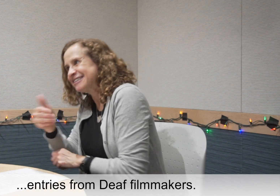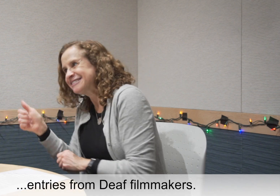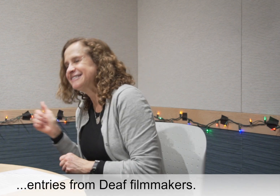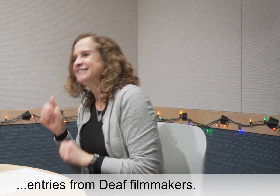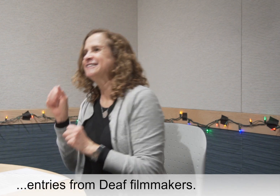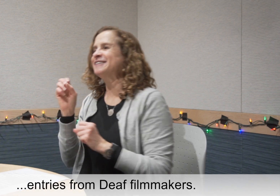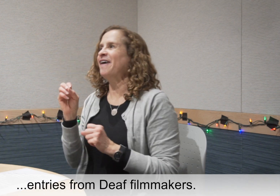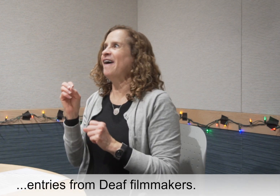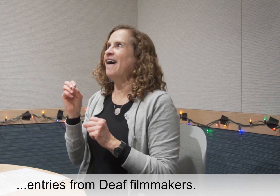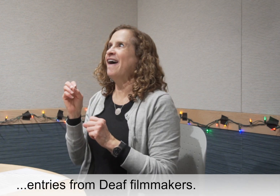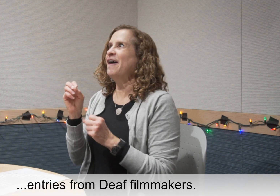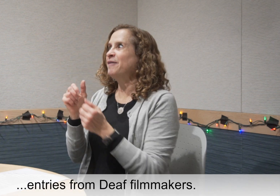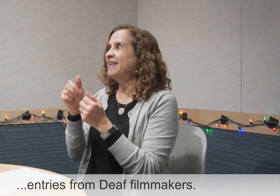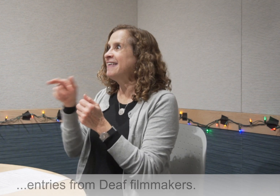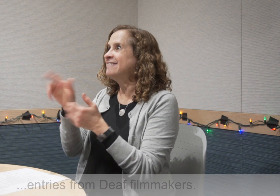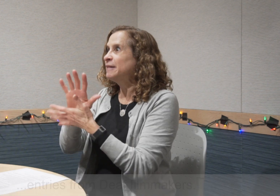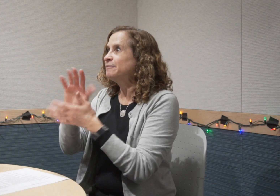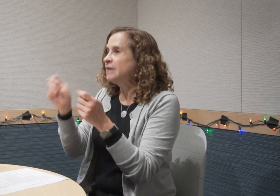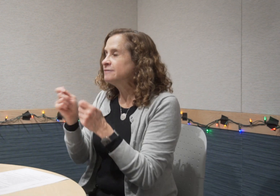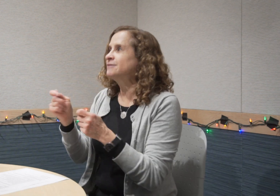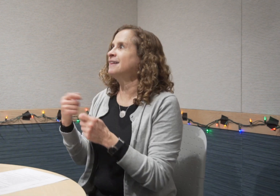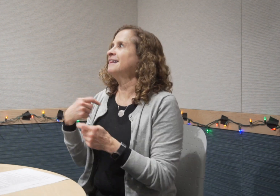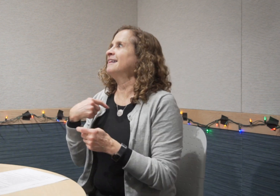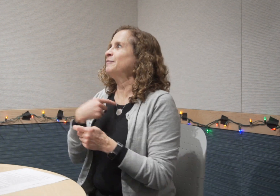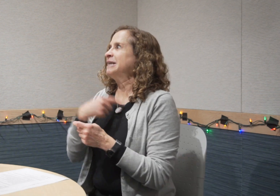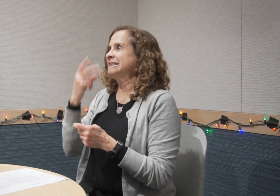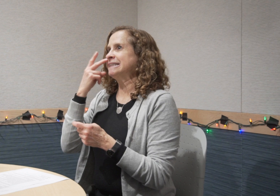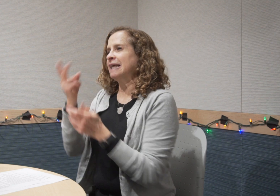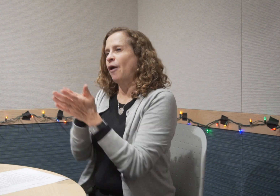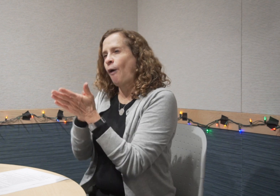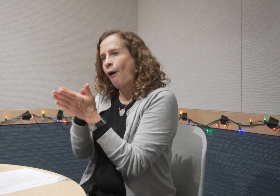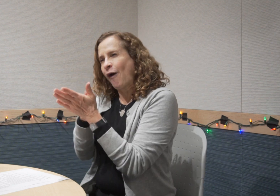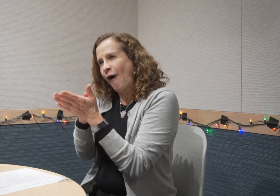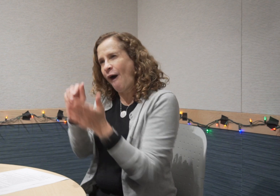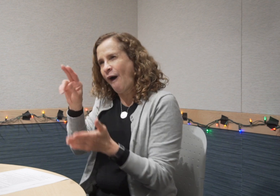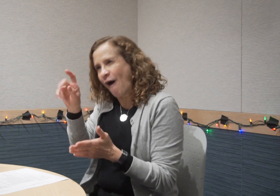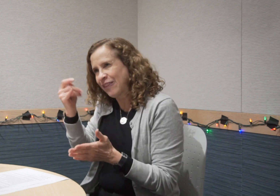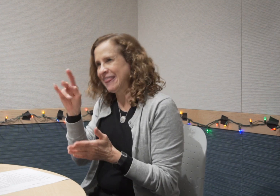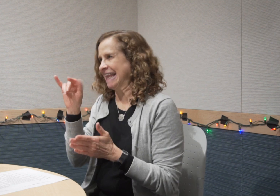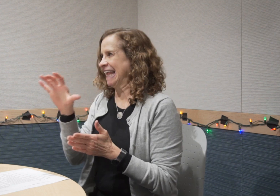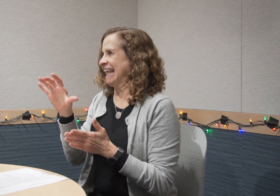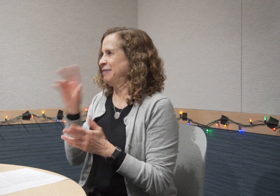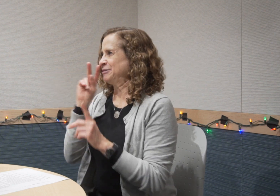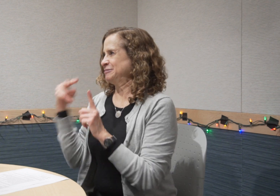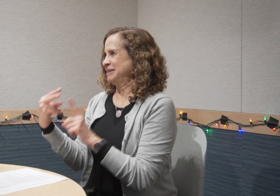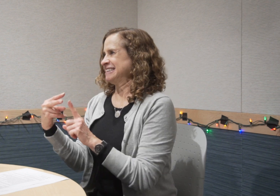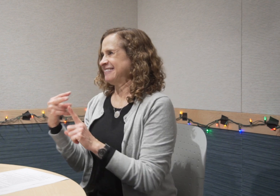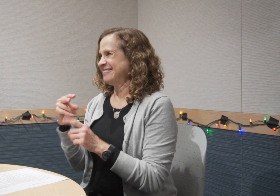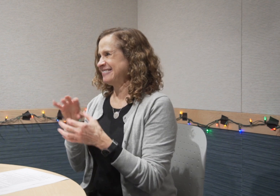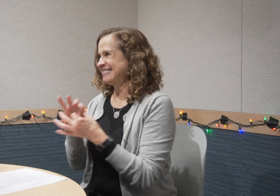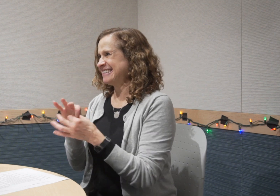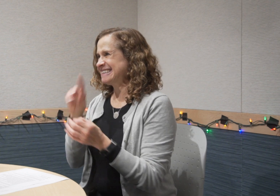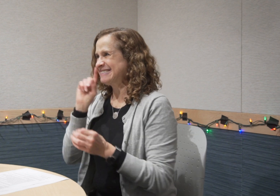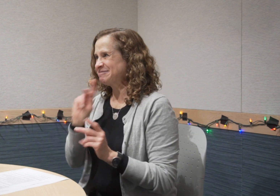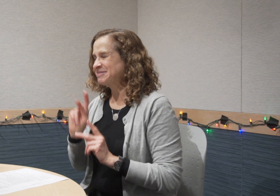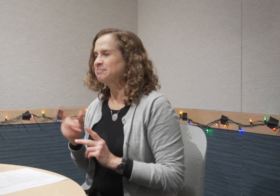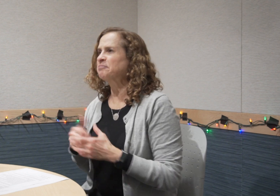from deaf artists, and that's exciting. So in the film festival, we see the authentic deaf perspective and